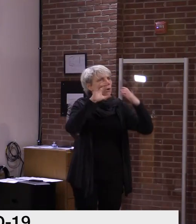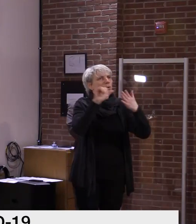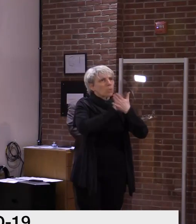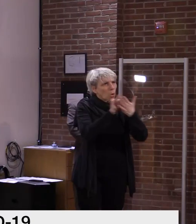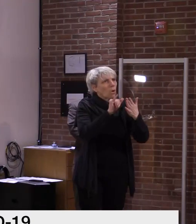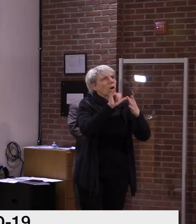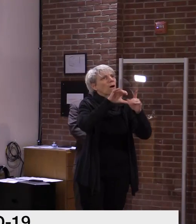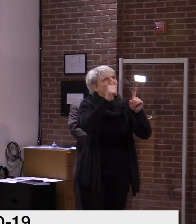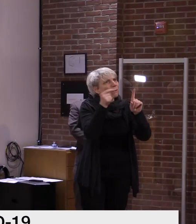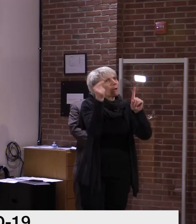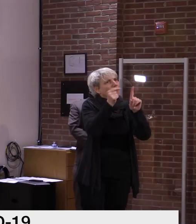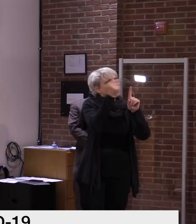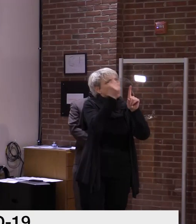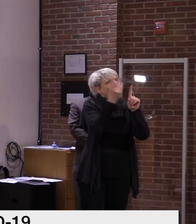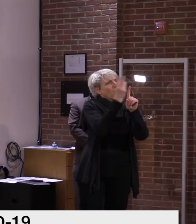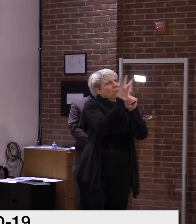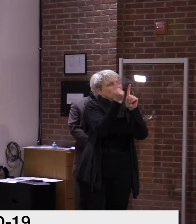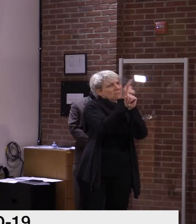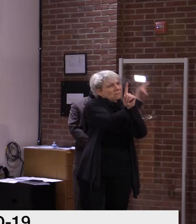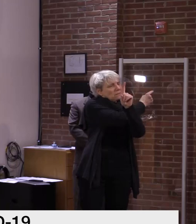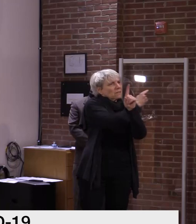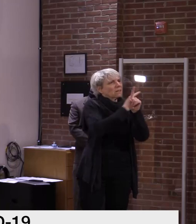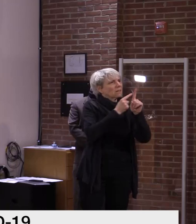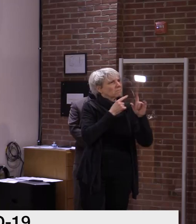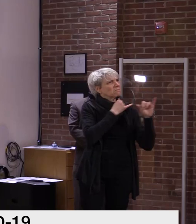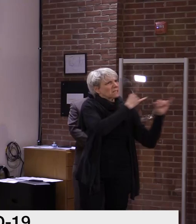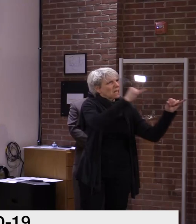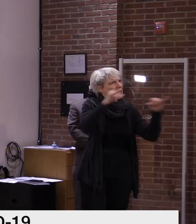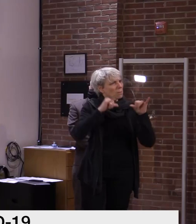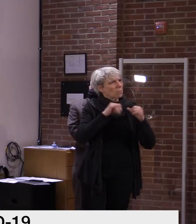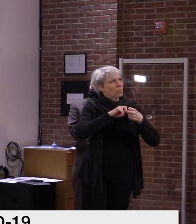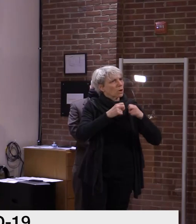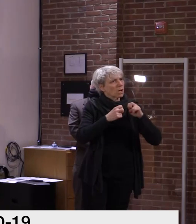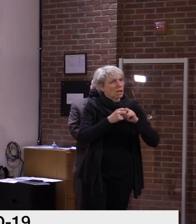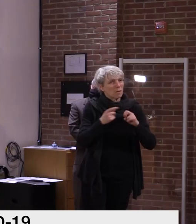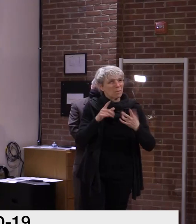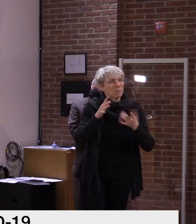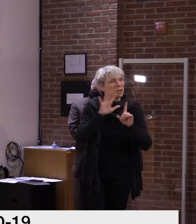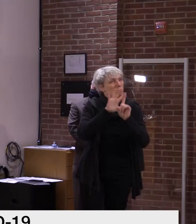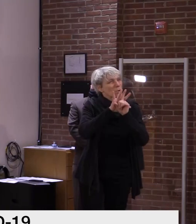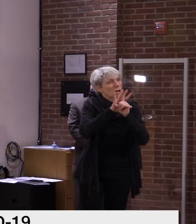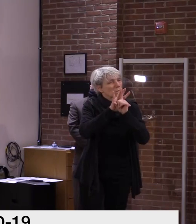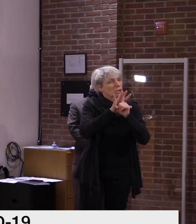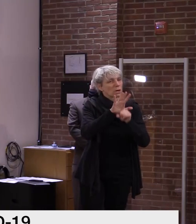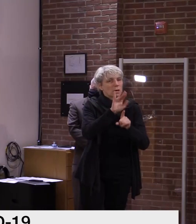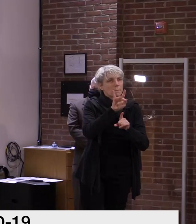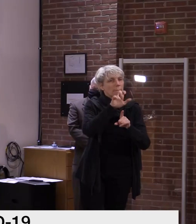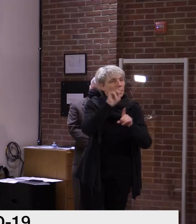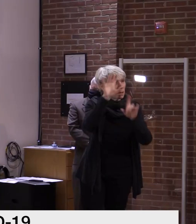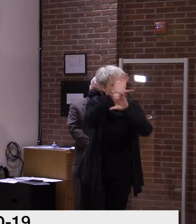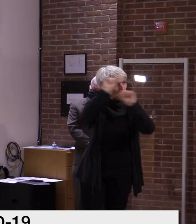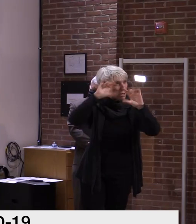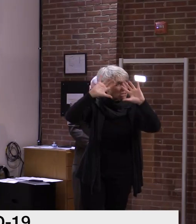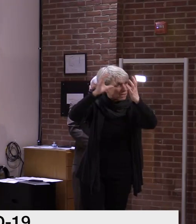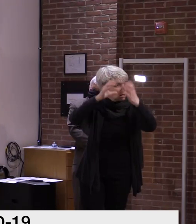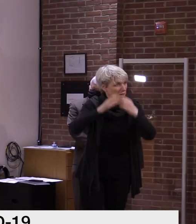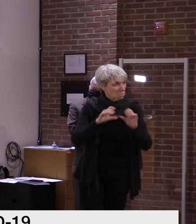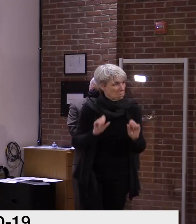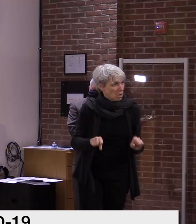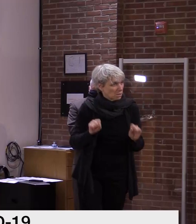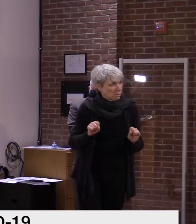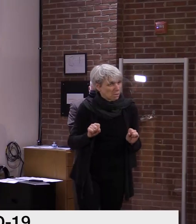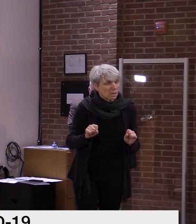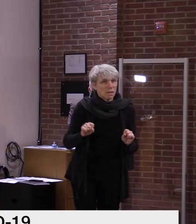some pressure on. Maybe the Biden administration could put some pressure on or something like that. I mean, obviously, there's